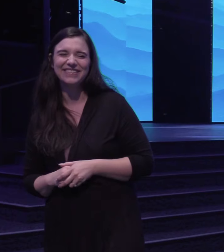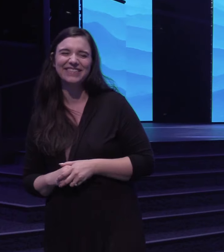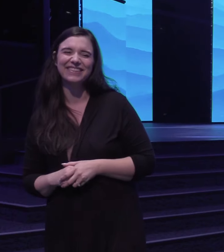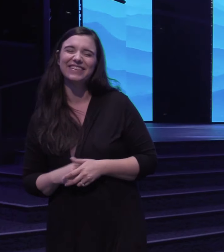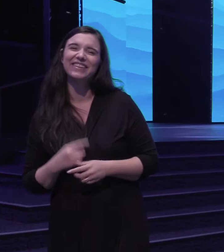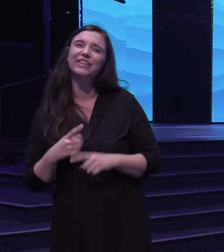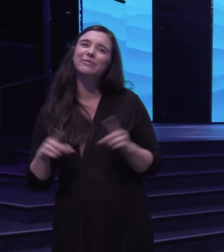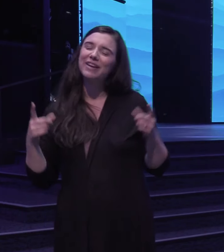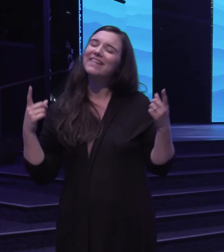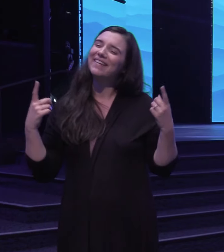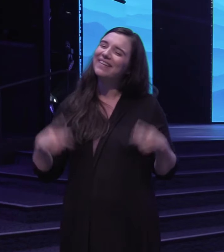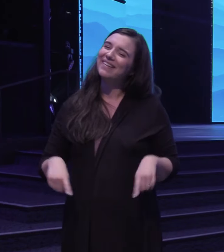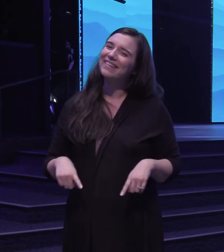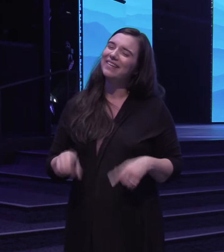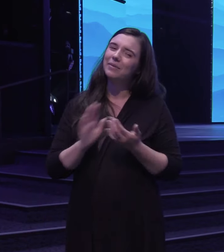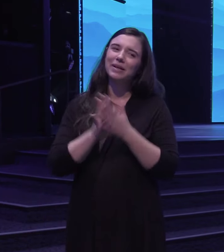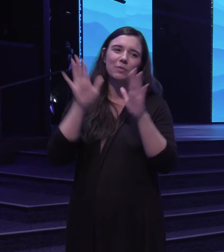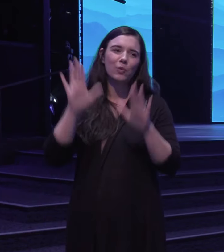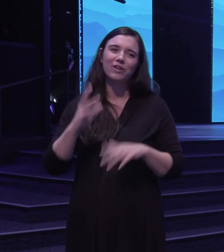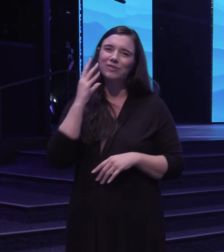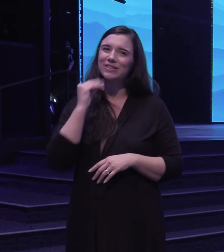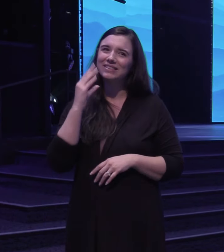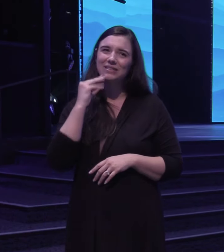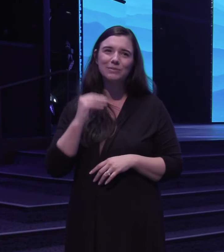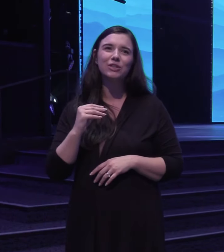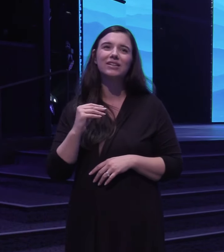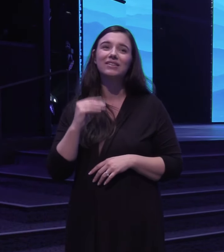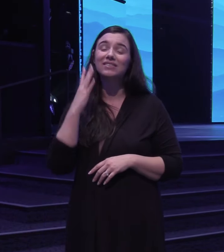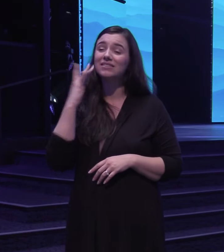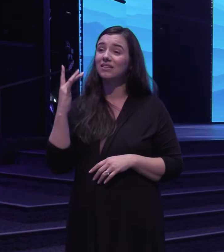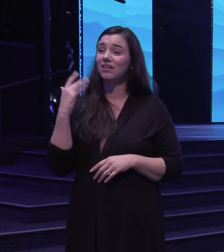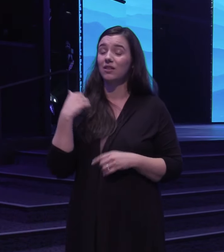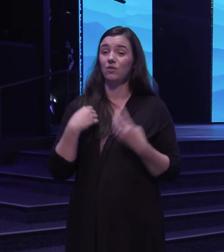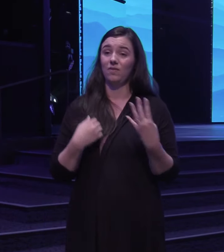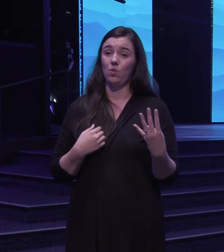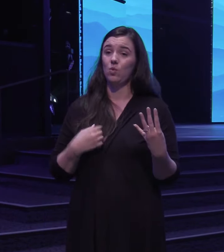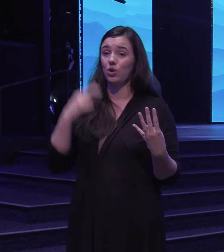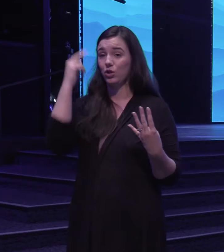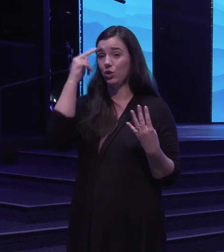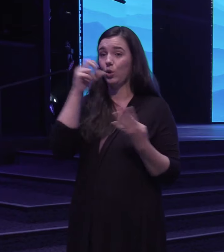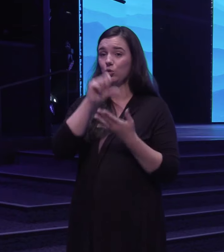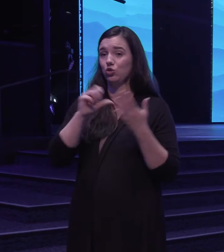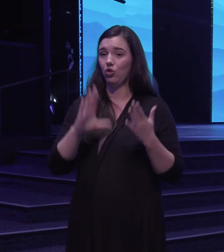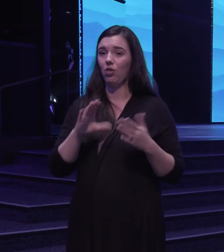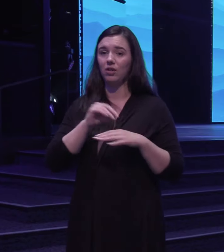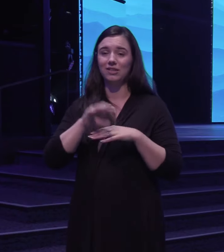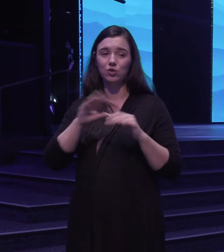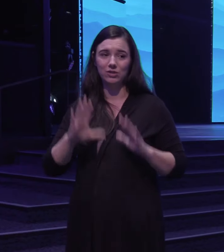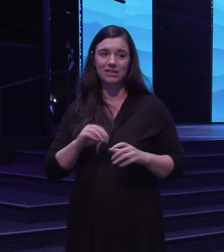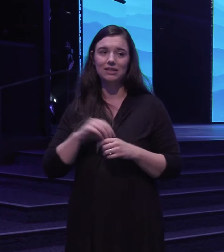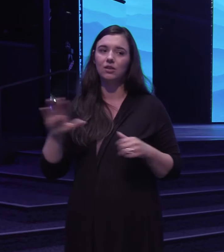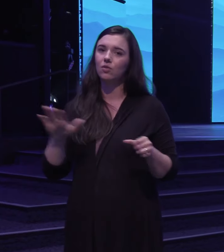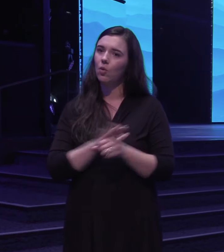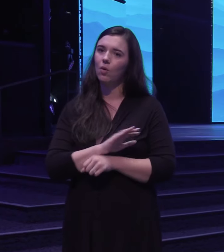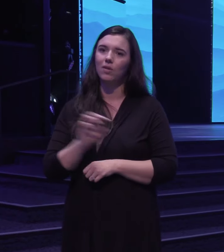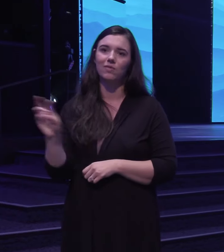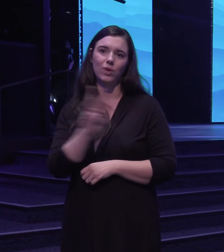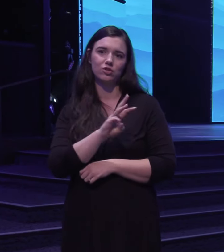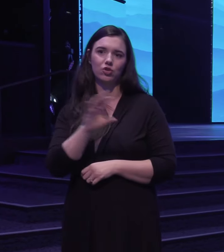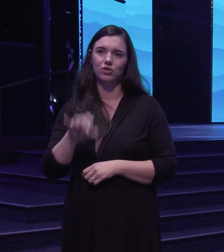But it turned out to be a wonderful experience because there were only 4 neurosurgical consultants in all of Western